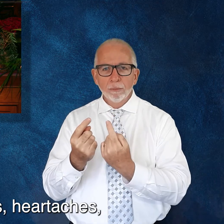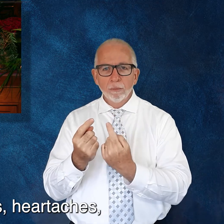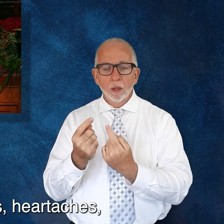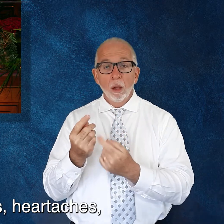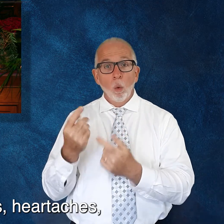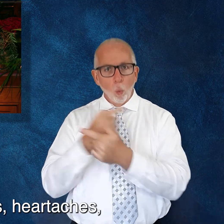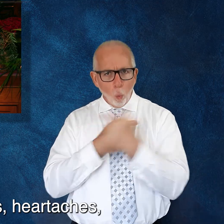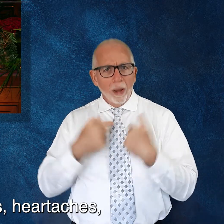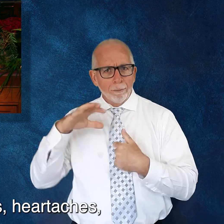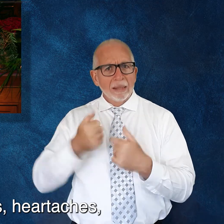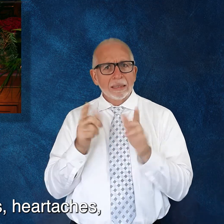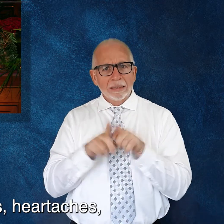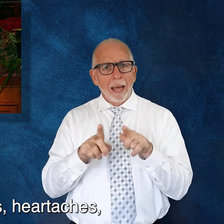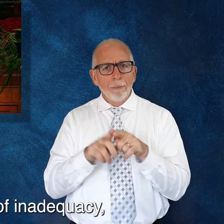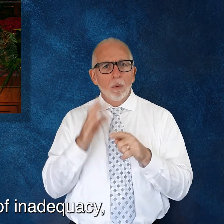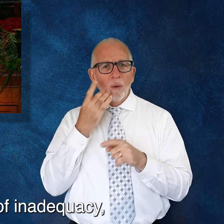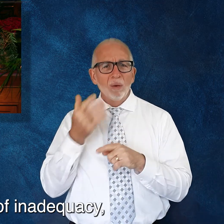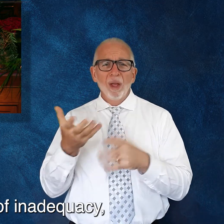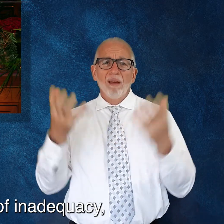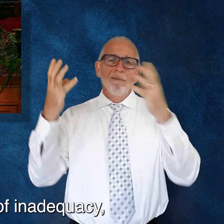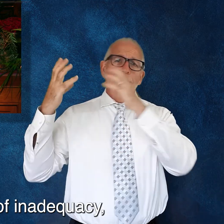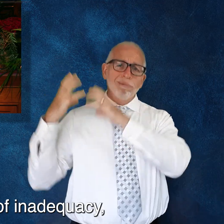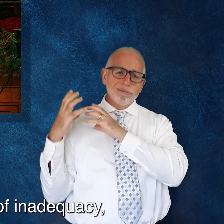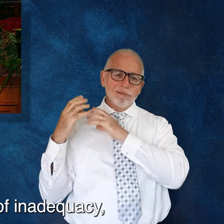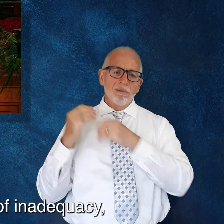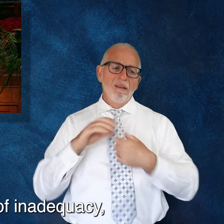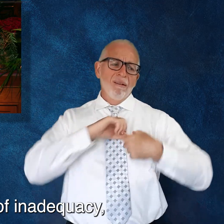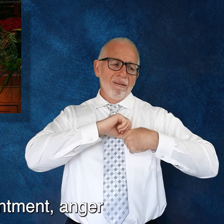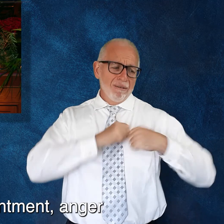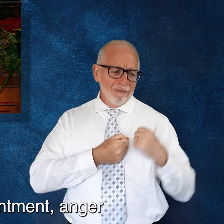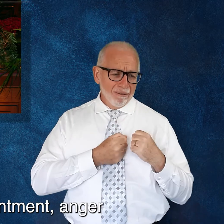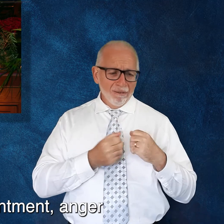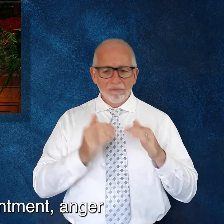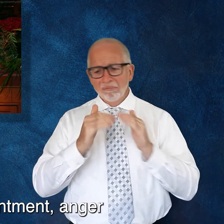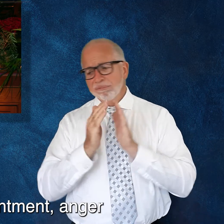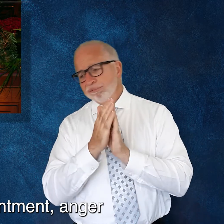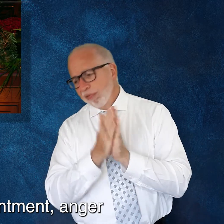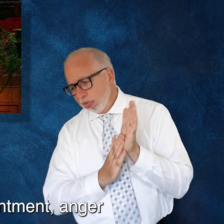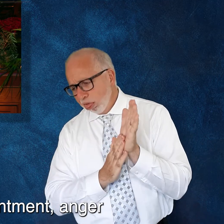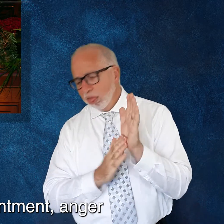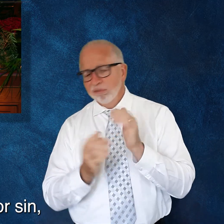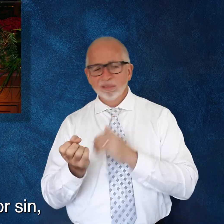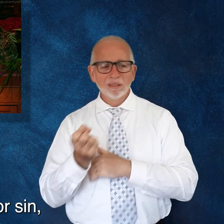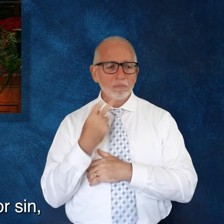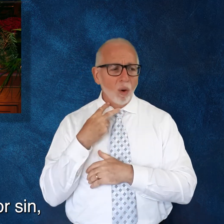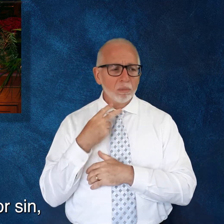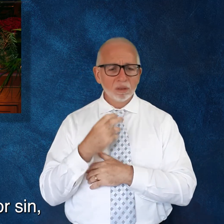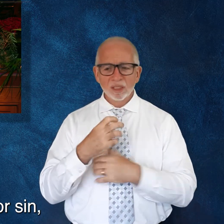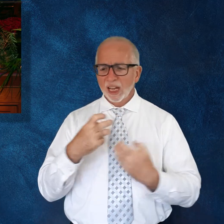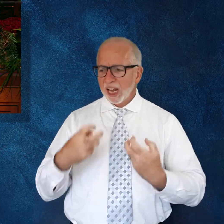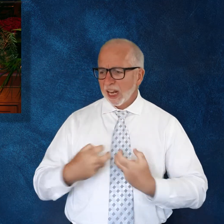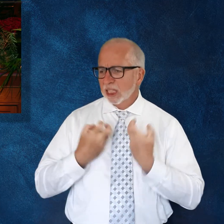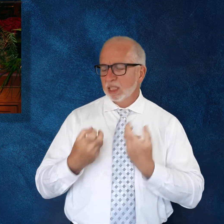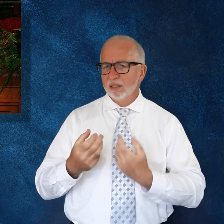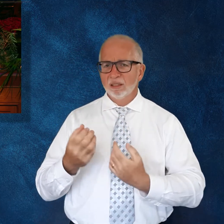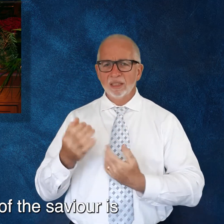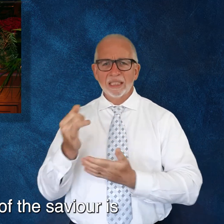mistakes, heartaches, feelings of inadequacy, disappointment, anger, or sin,